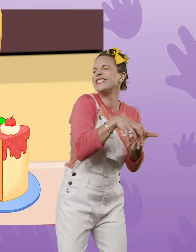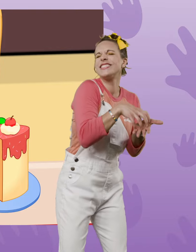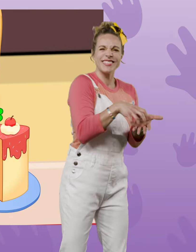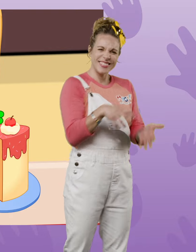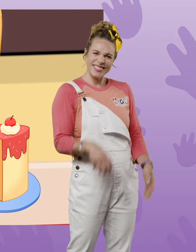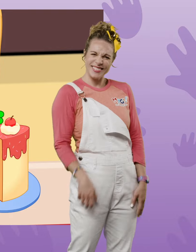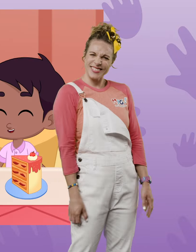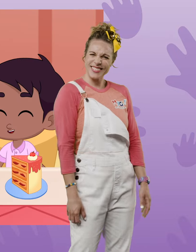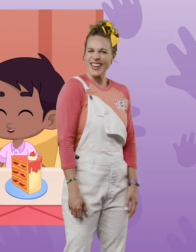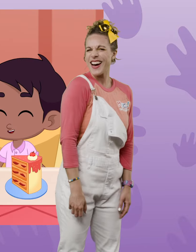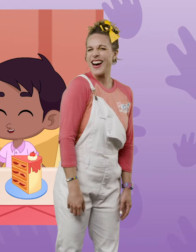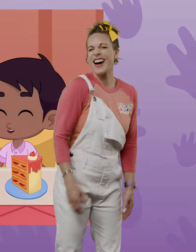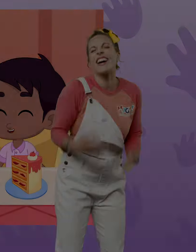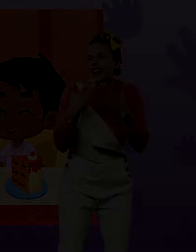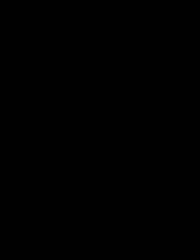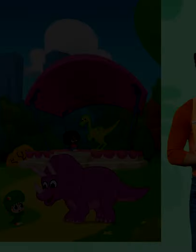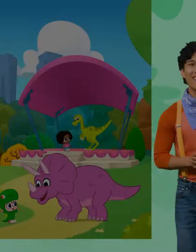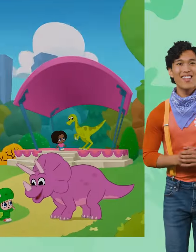Cakes!